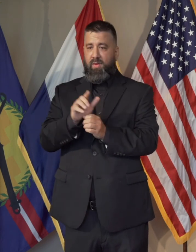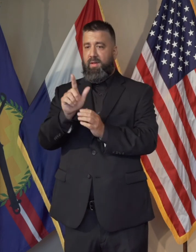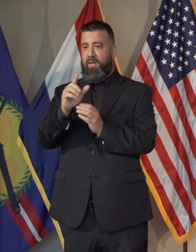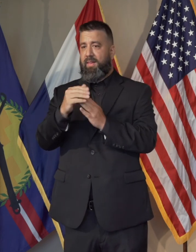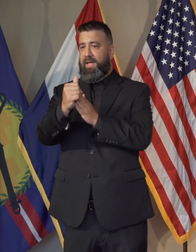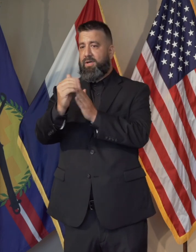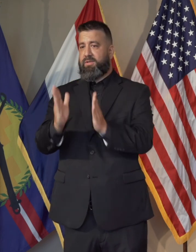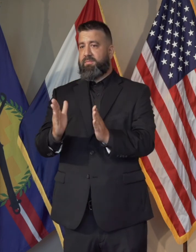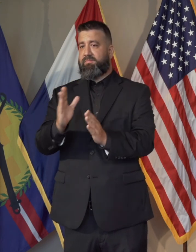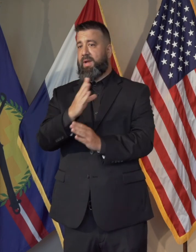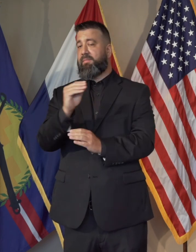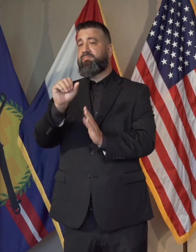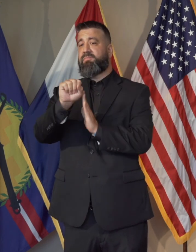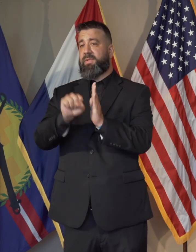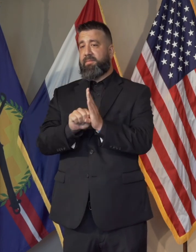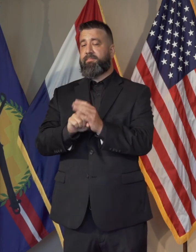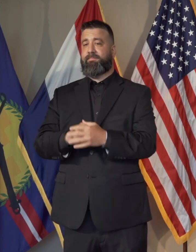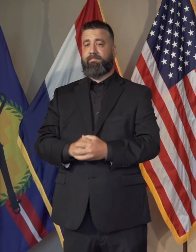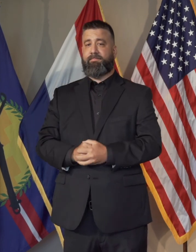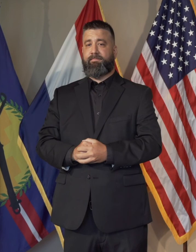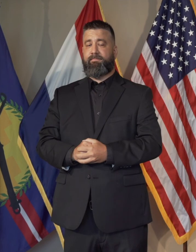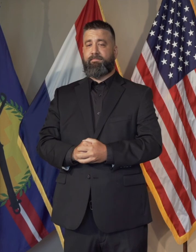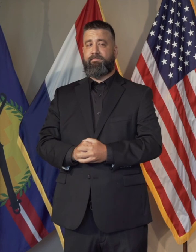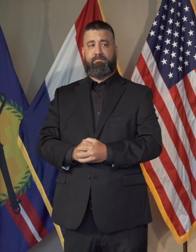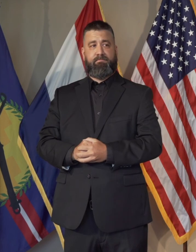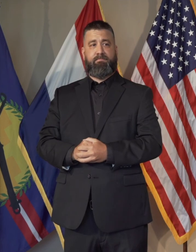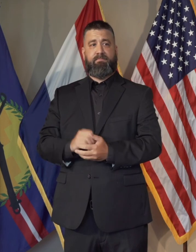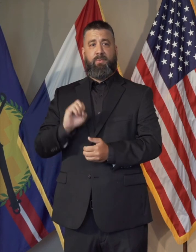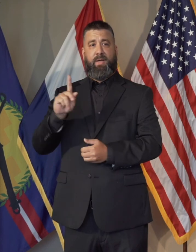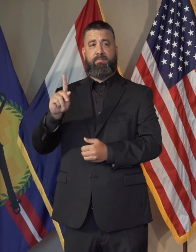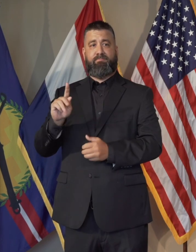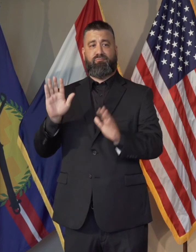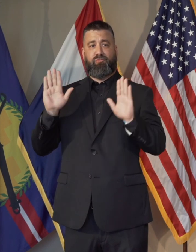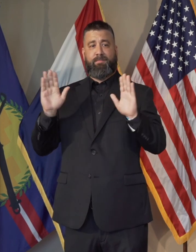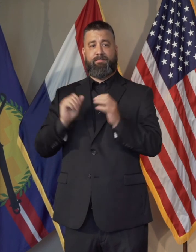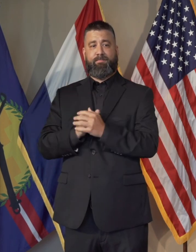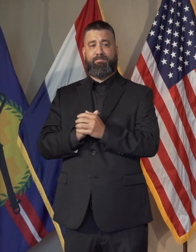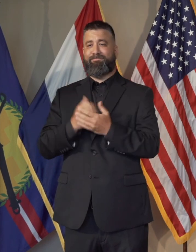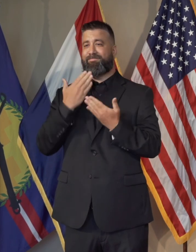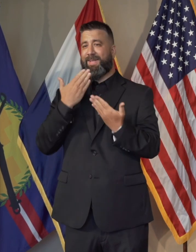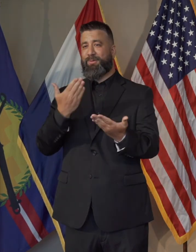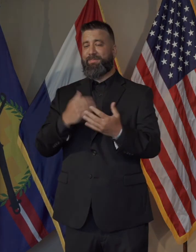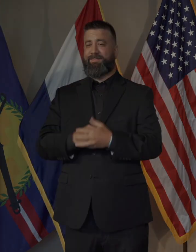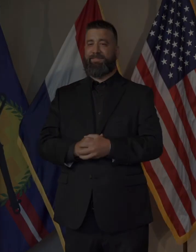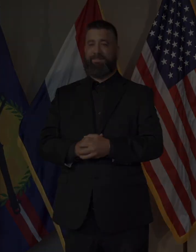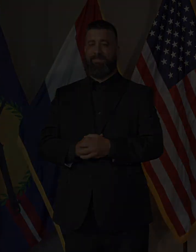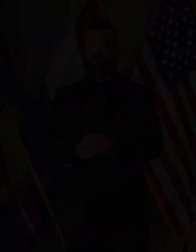Okay, great. Thank you.